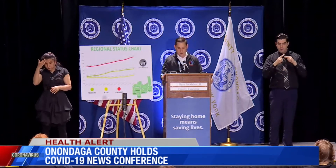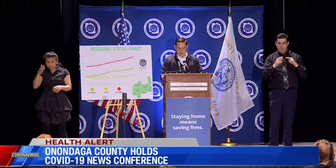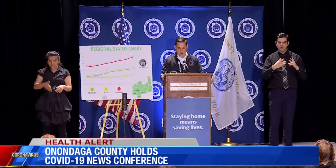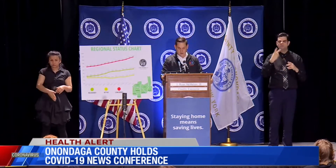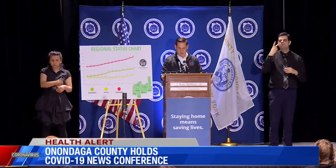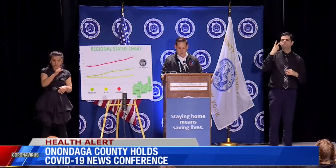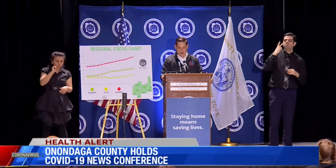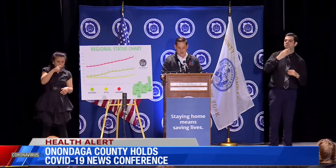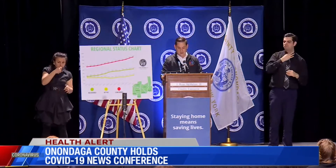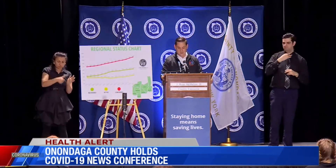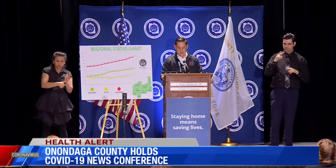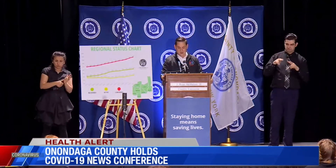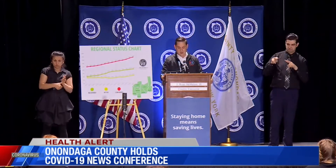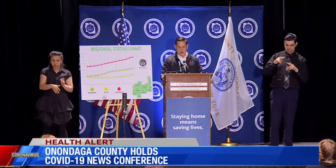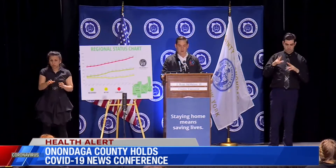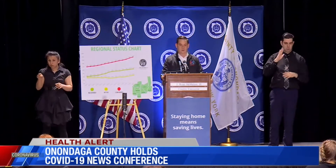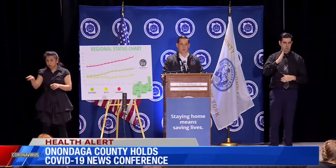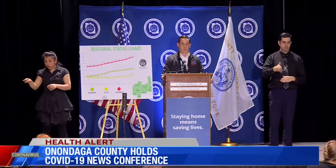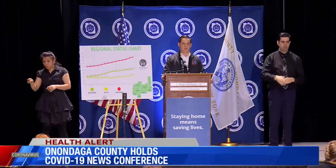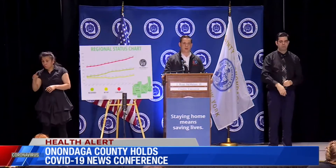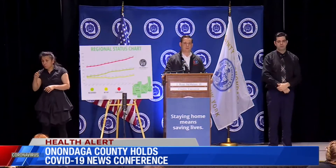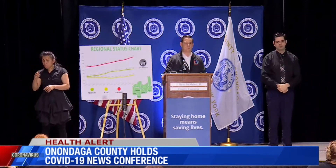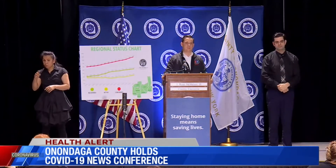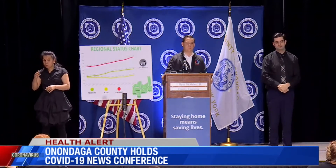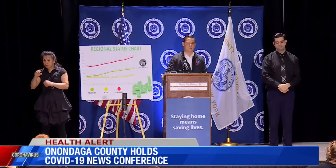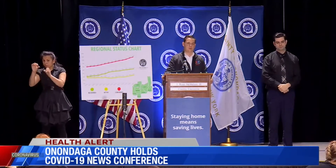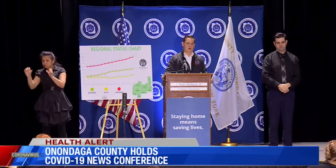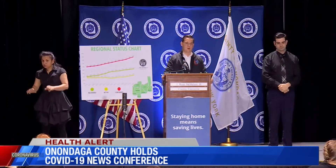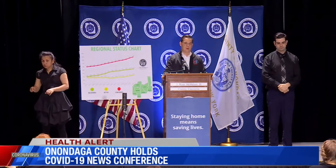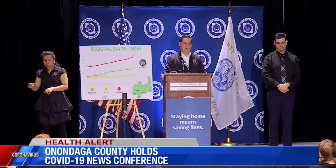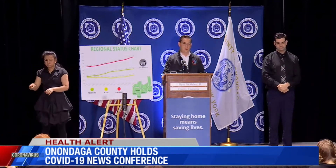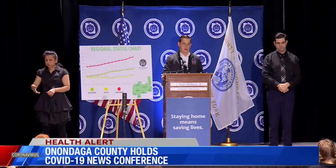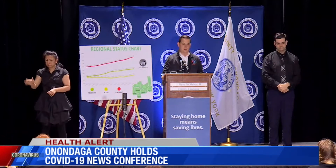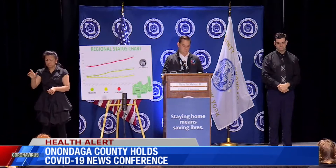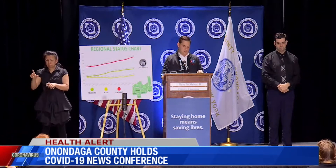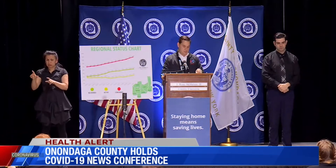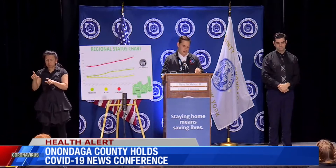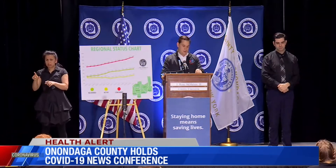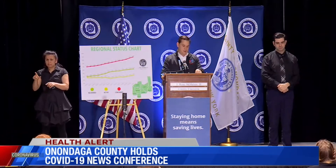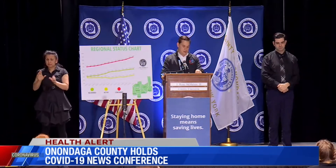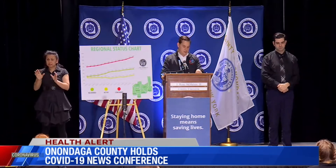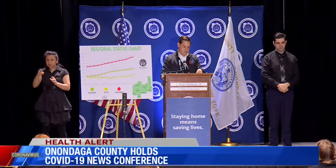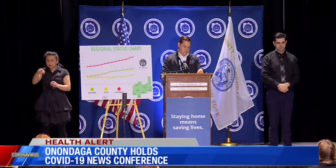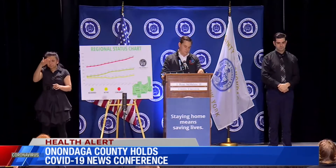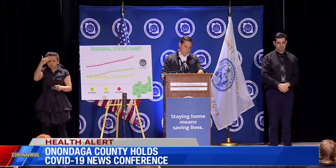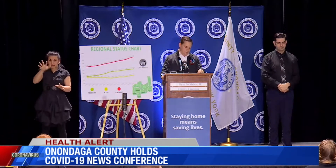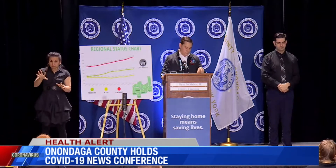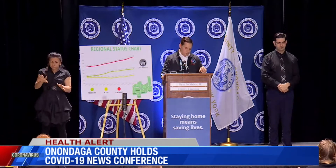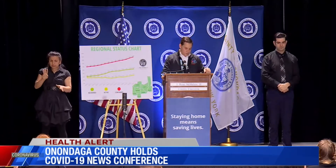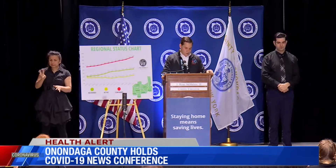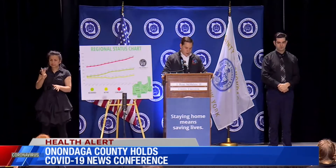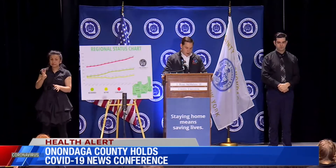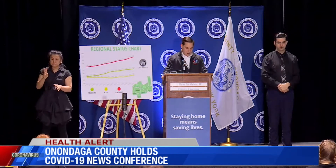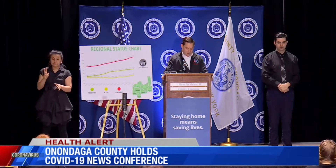The percentages of positives are under 4%, so that makes sense.